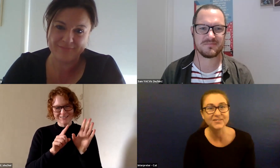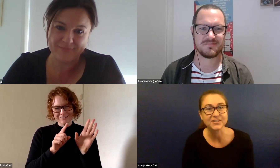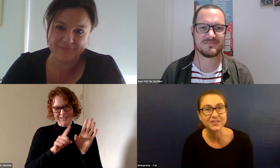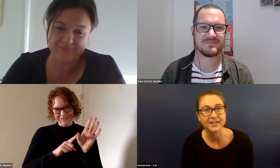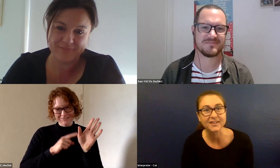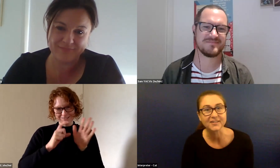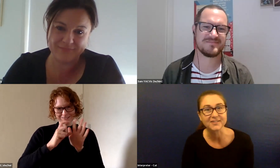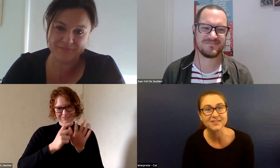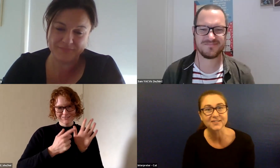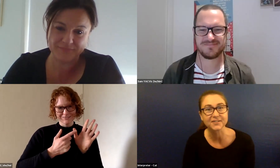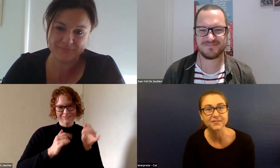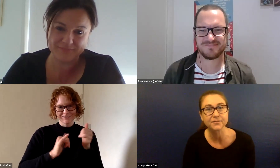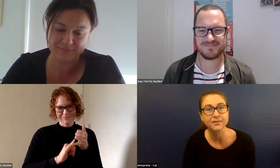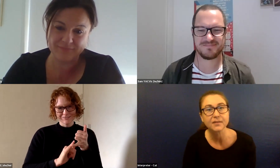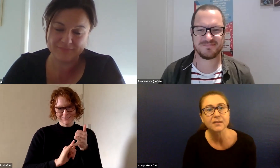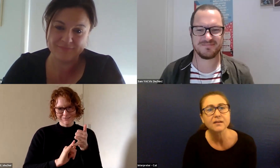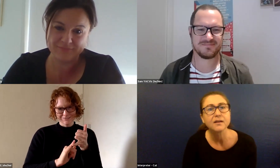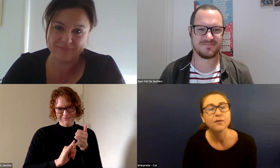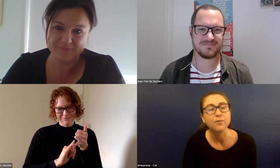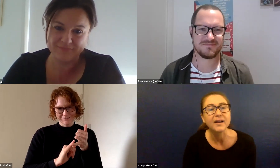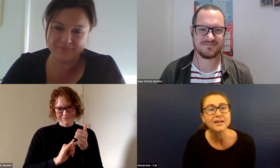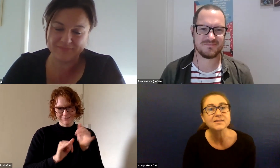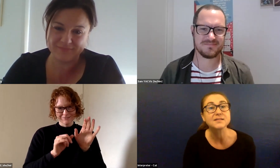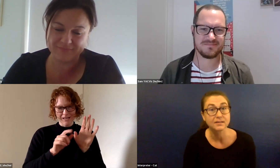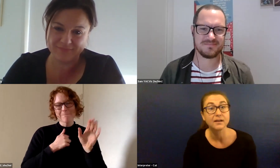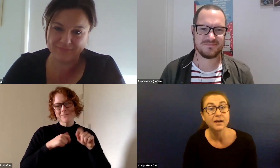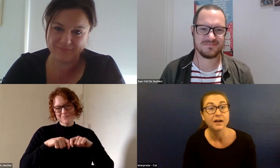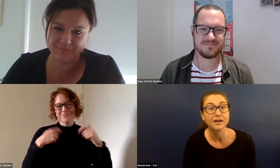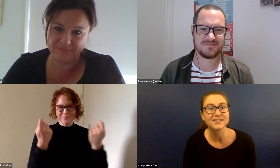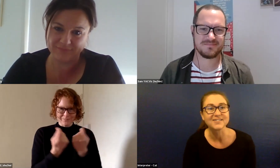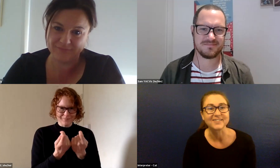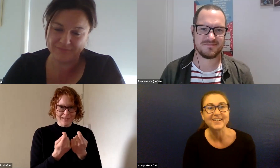I'd love to, thank you. So YDAS,